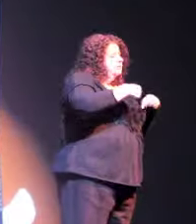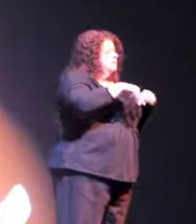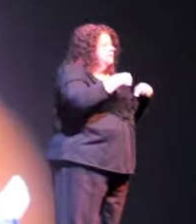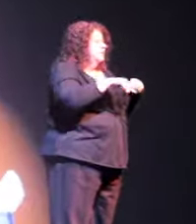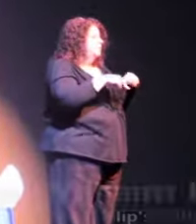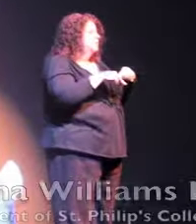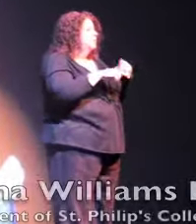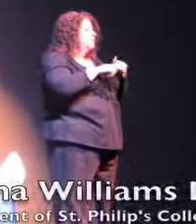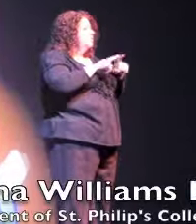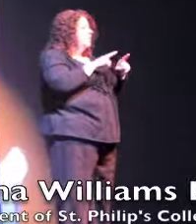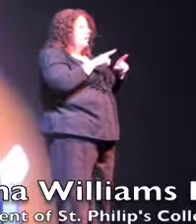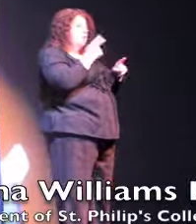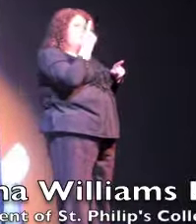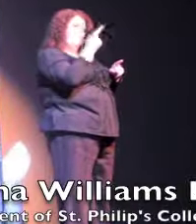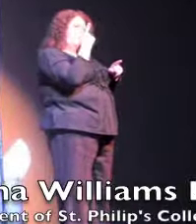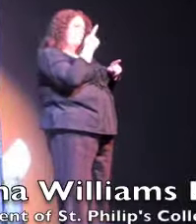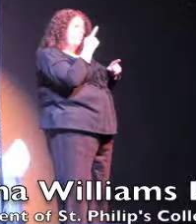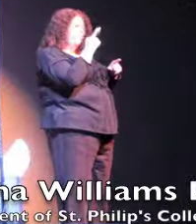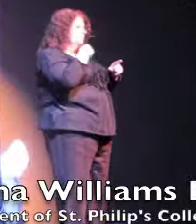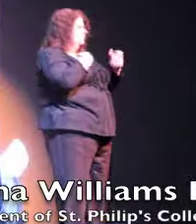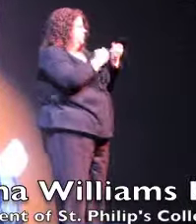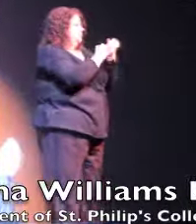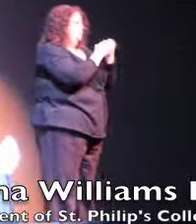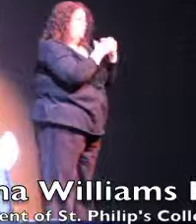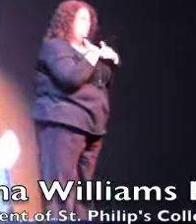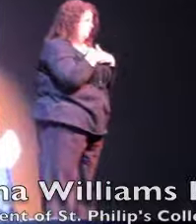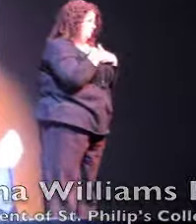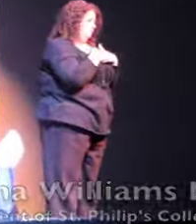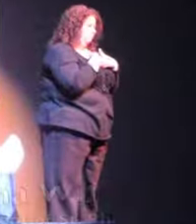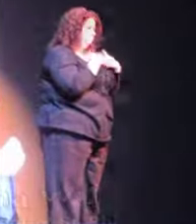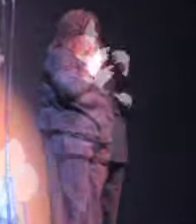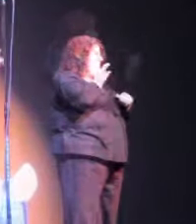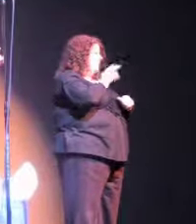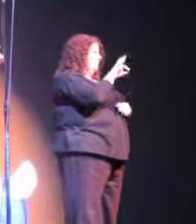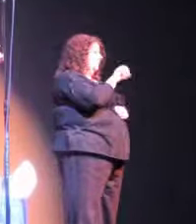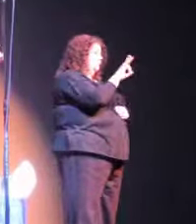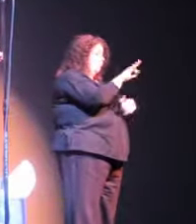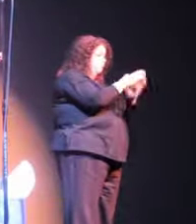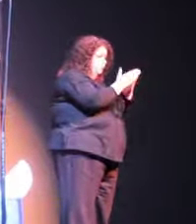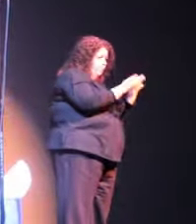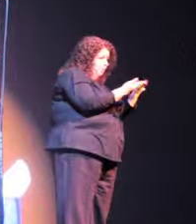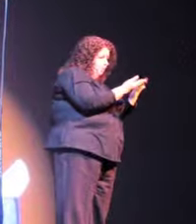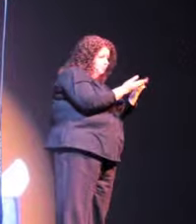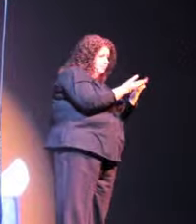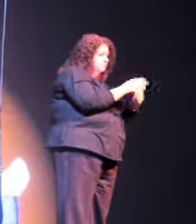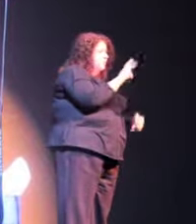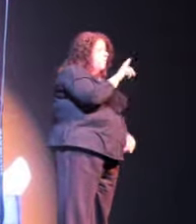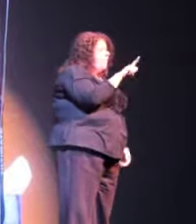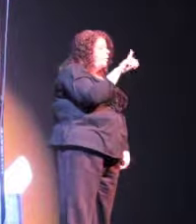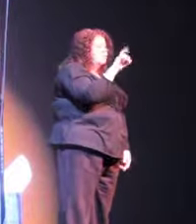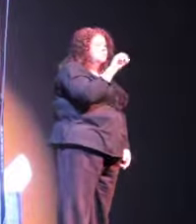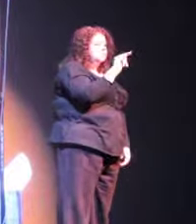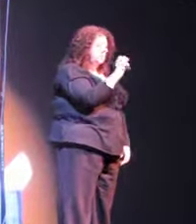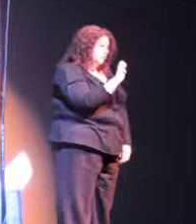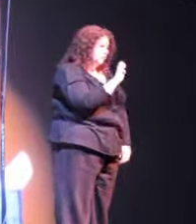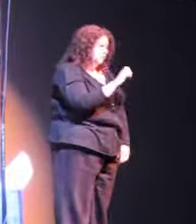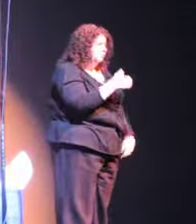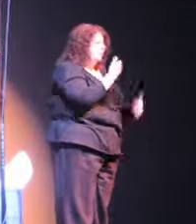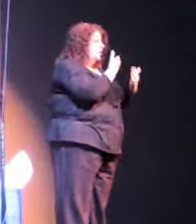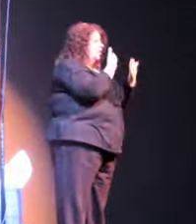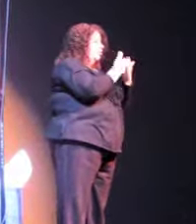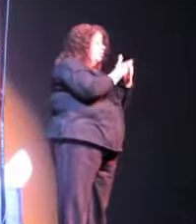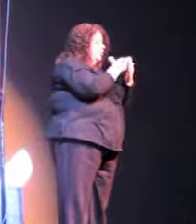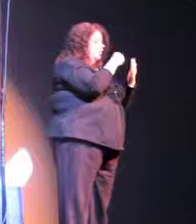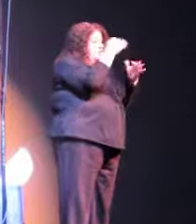But you have been a support system for me from day one. Well done, good